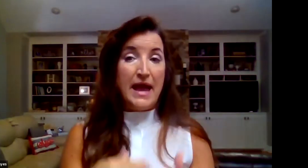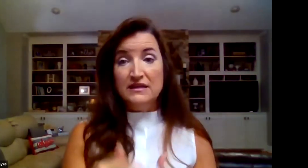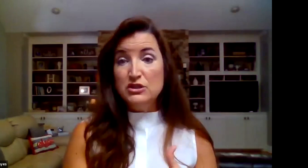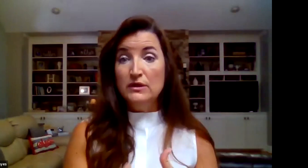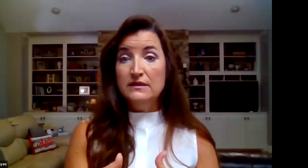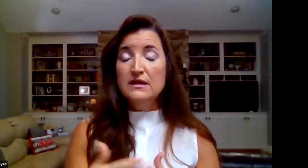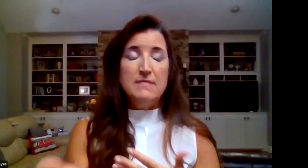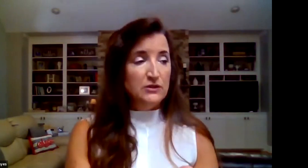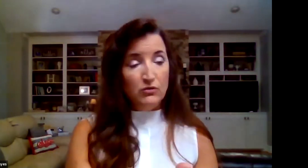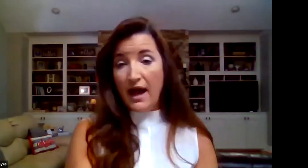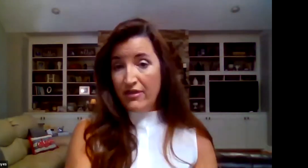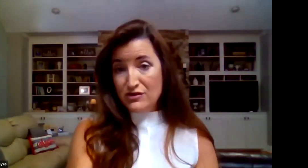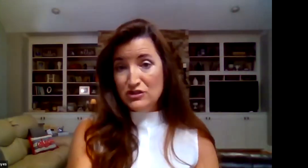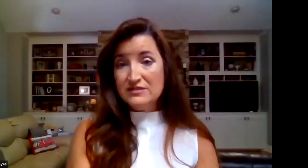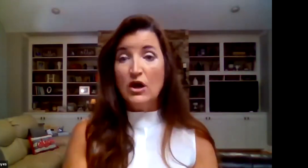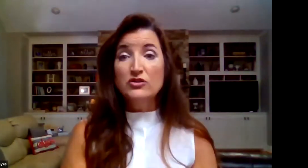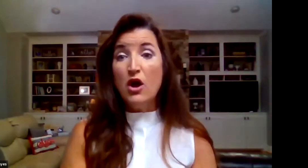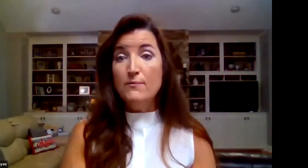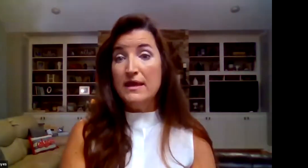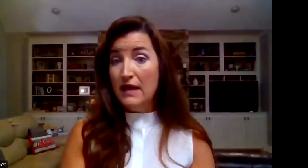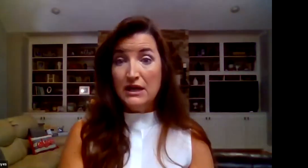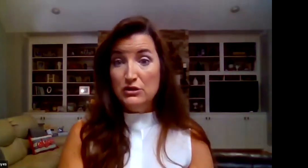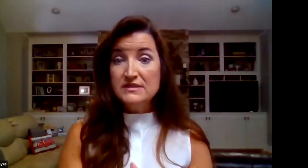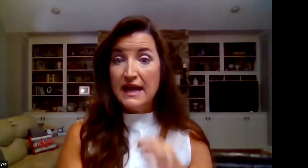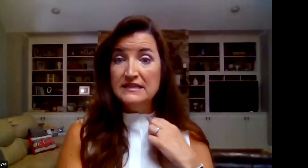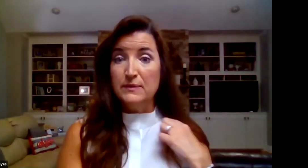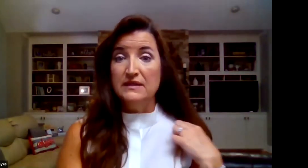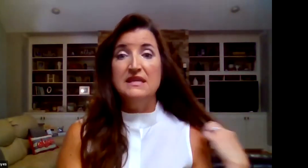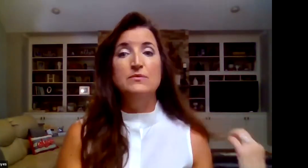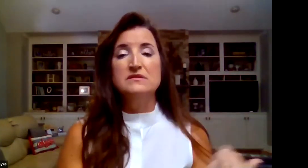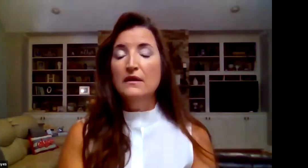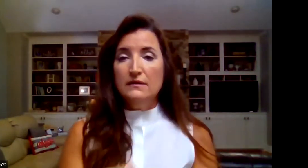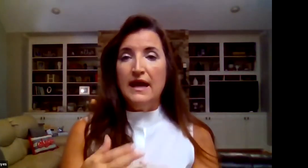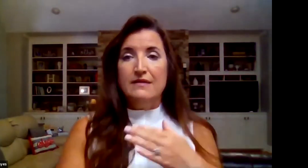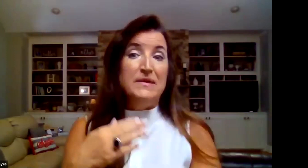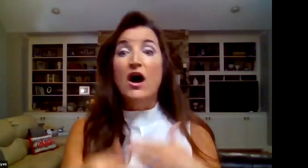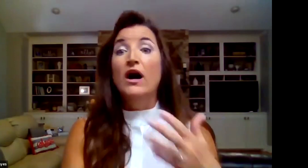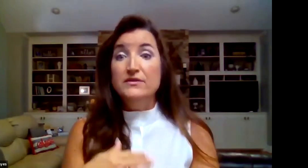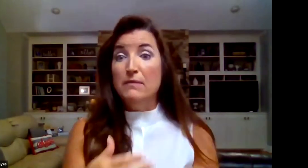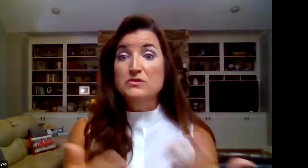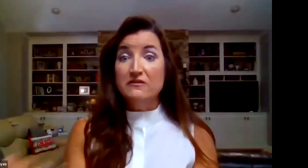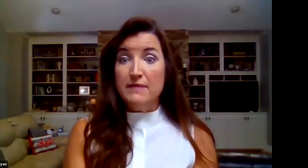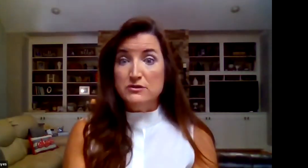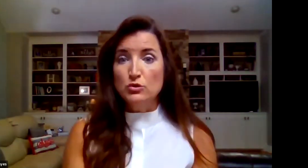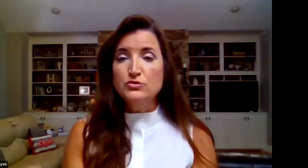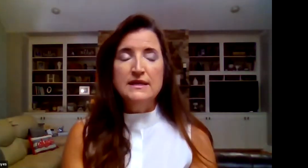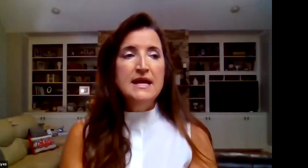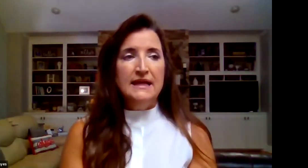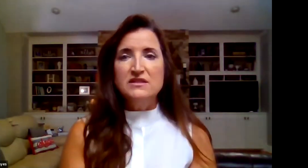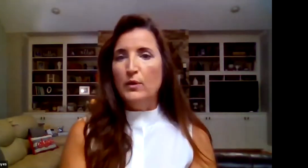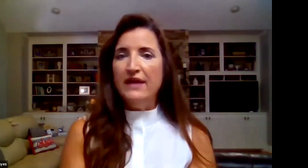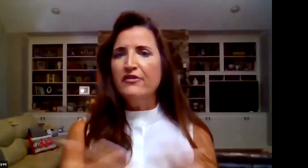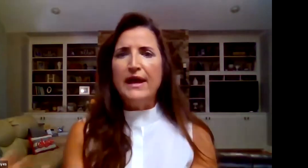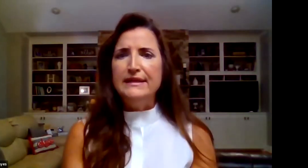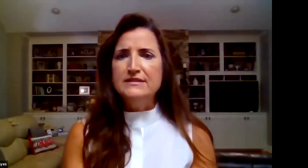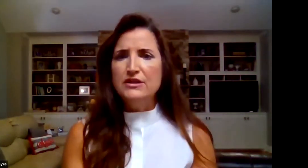I keep adding to it. My little guy that you just saw taught me a lot of new signs because he was kind of beyond most of my children.